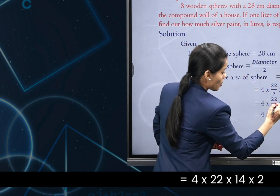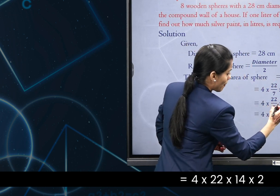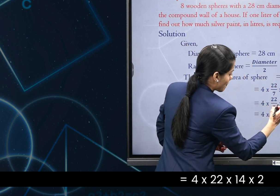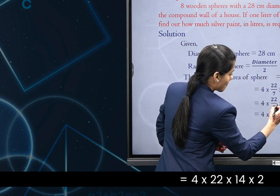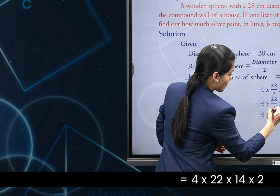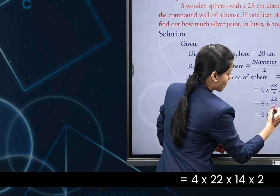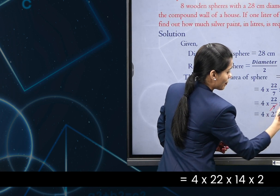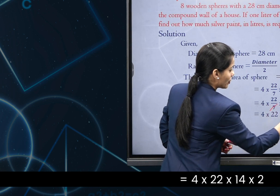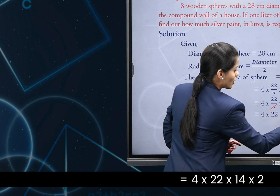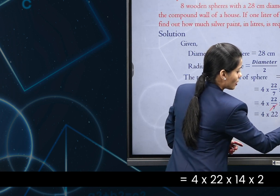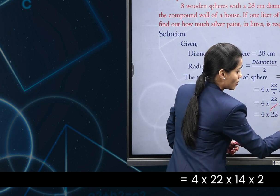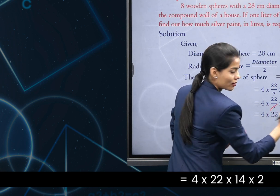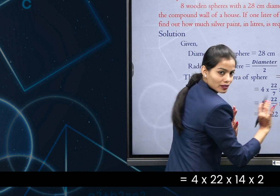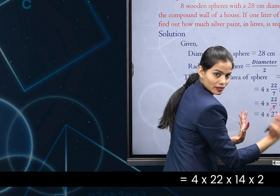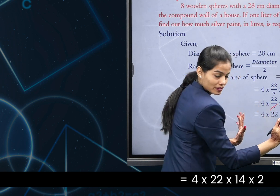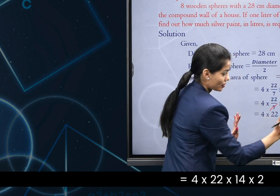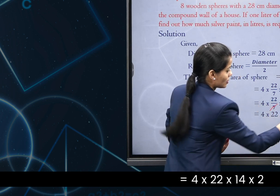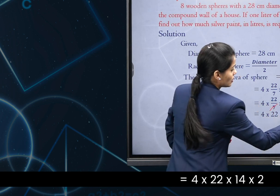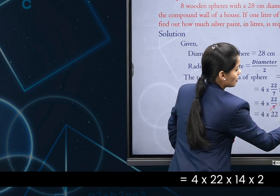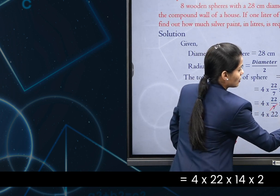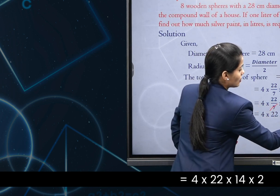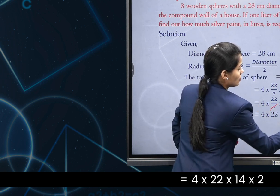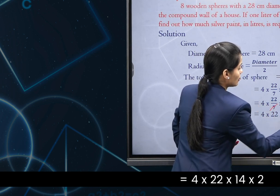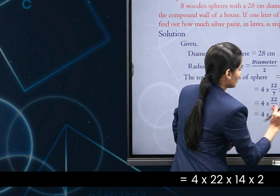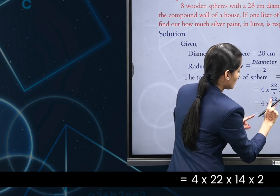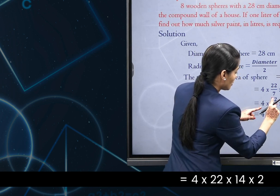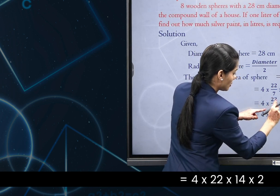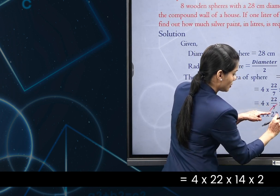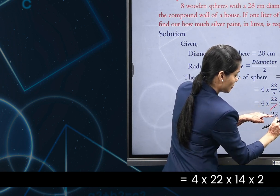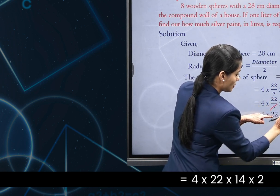is equal to 4 into 22 into 14 into 2